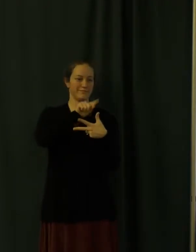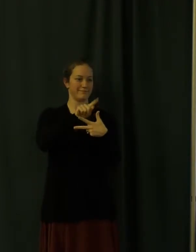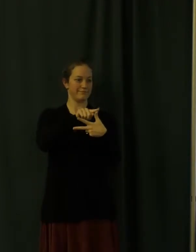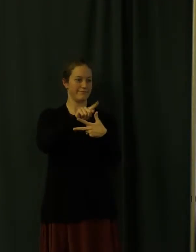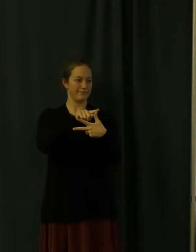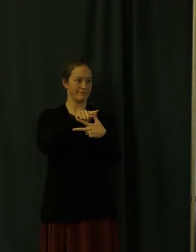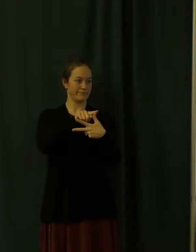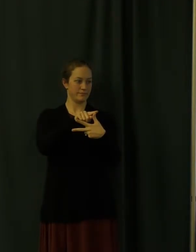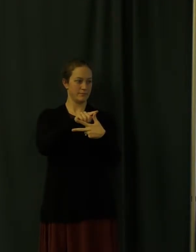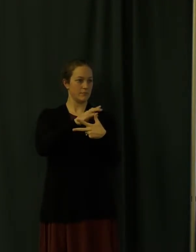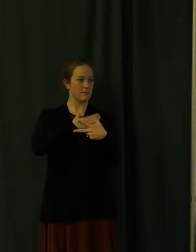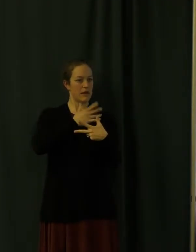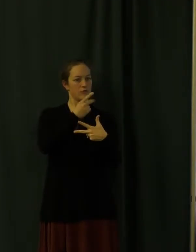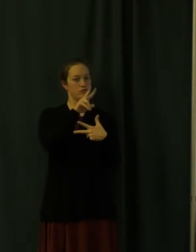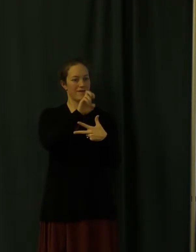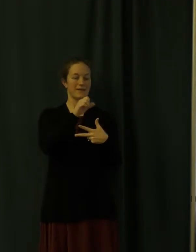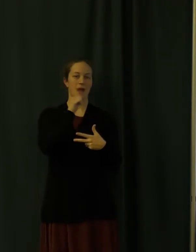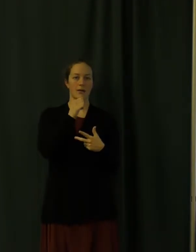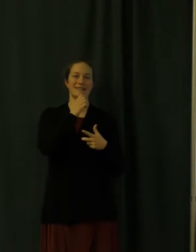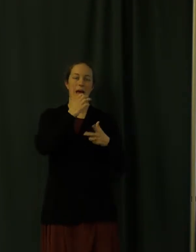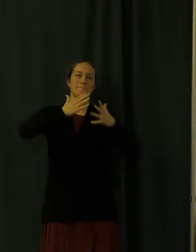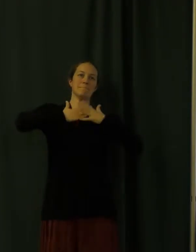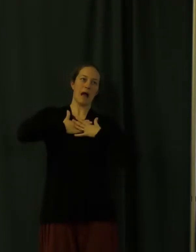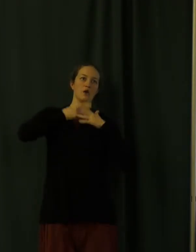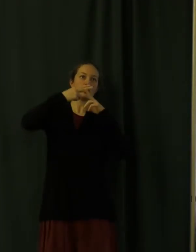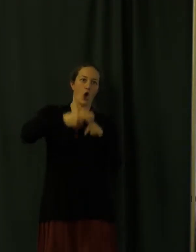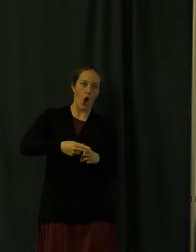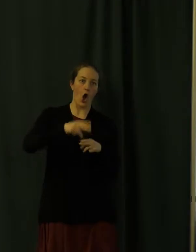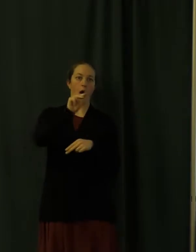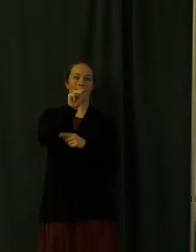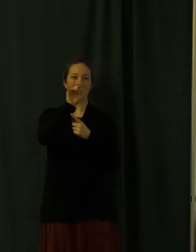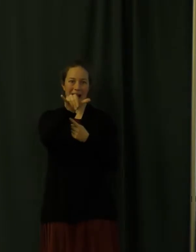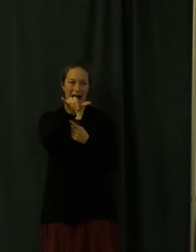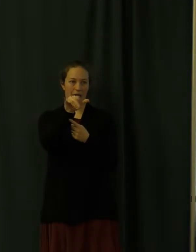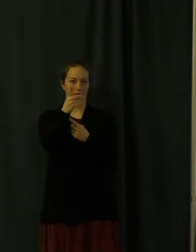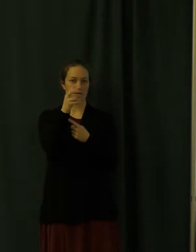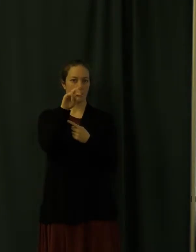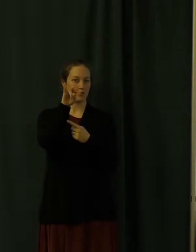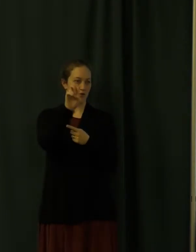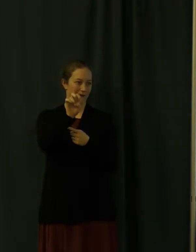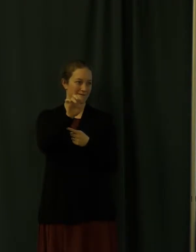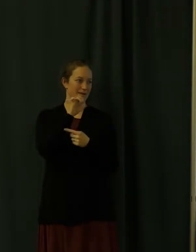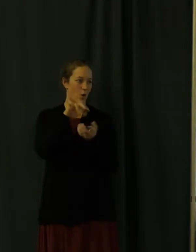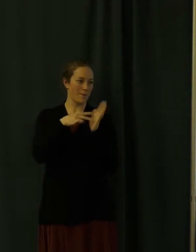mean, not my, you know what I mean? Not My Drive. It's called My Drive. I think it's like a little confusing.